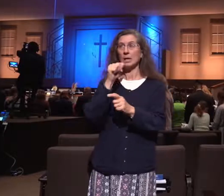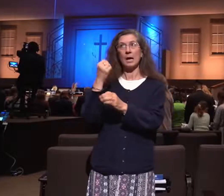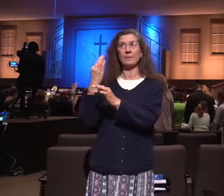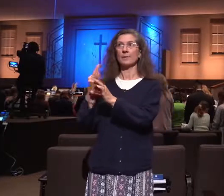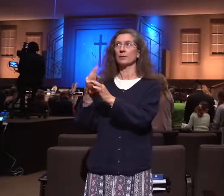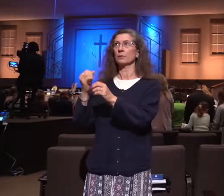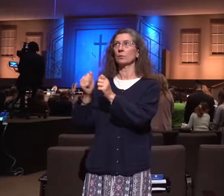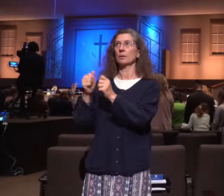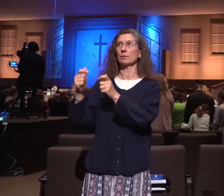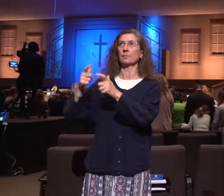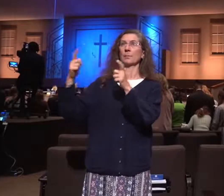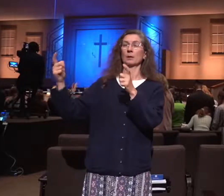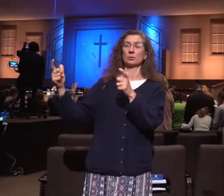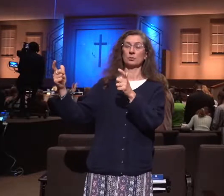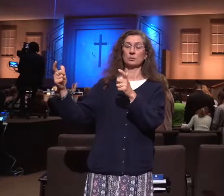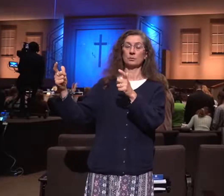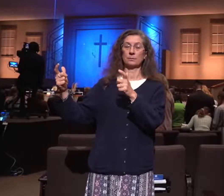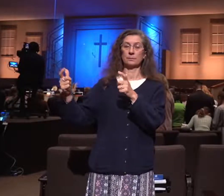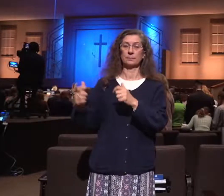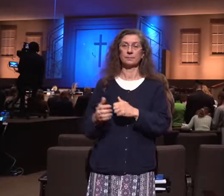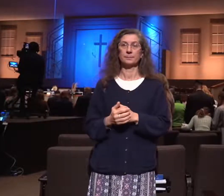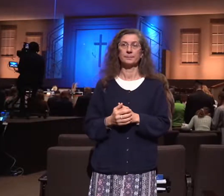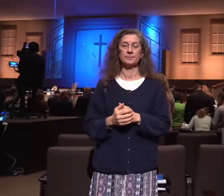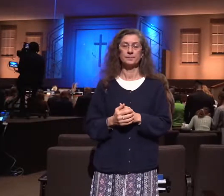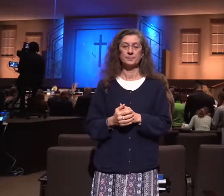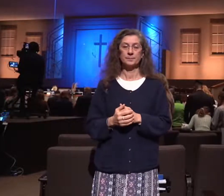in much.